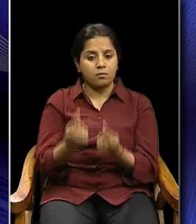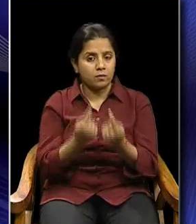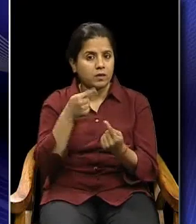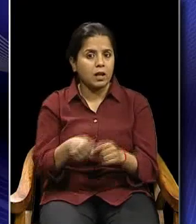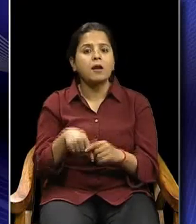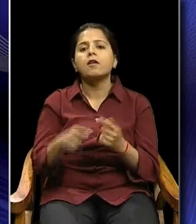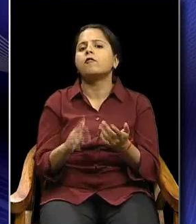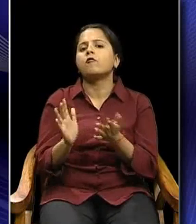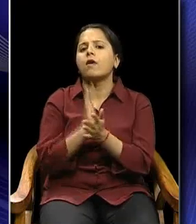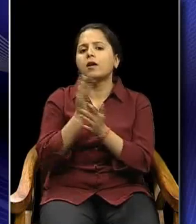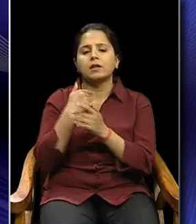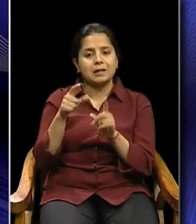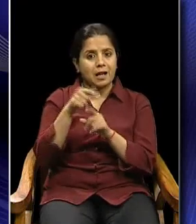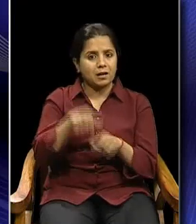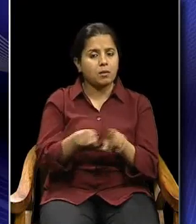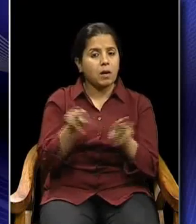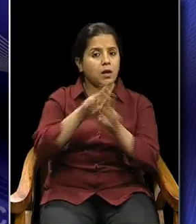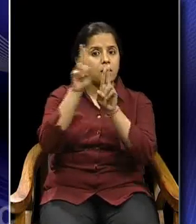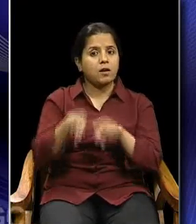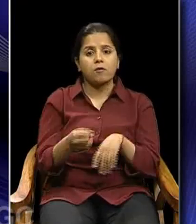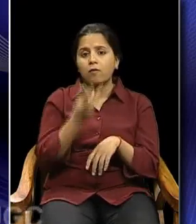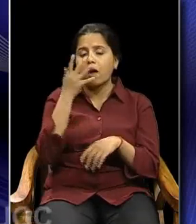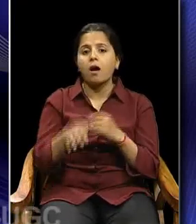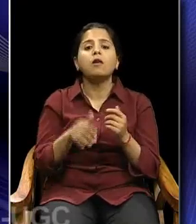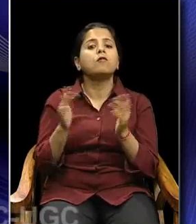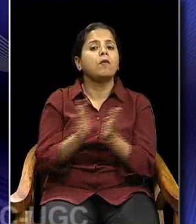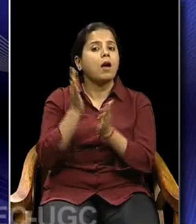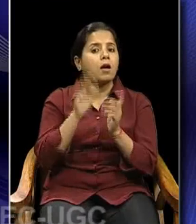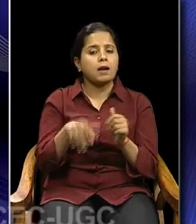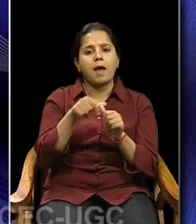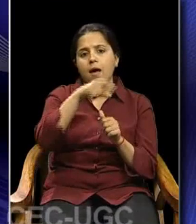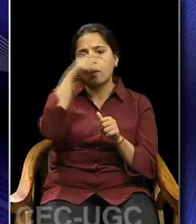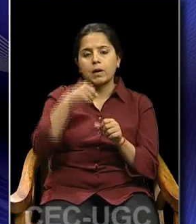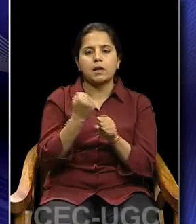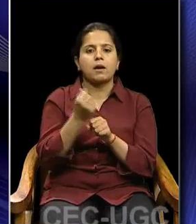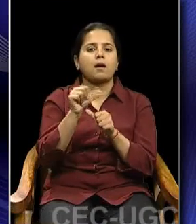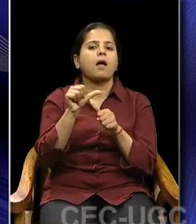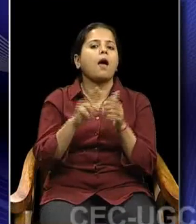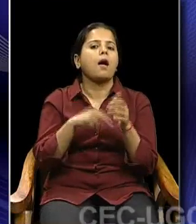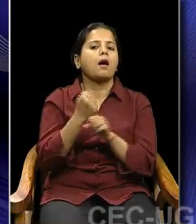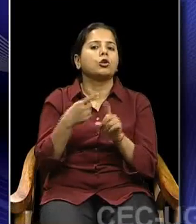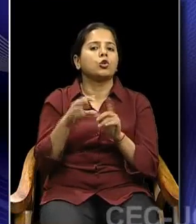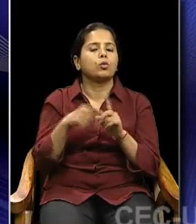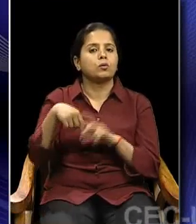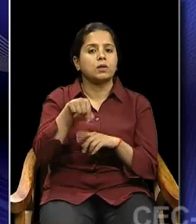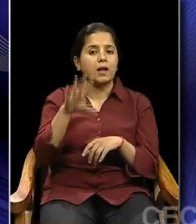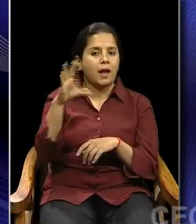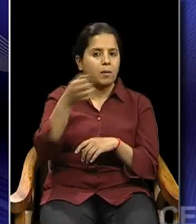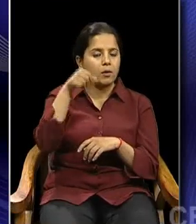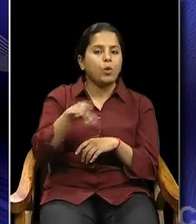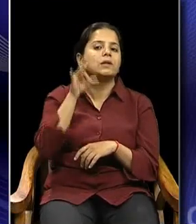at Delhi, we find an international flower festival is organized in the month of April at Gangtok, which is the capital of